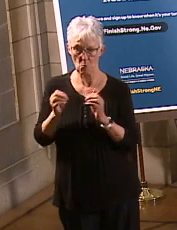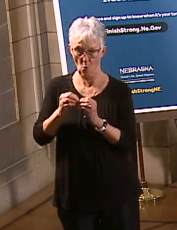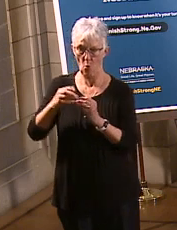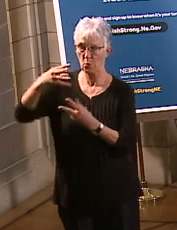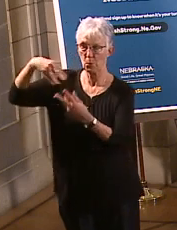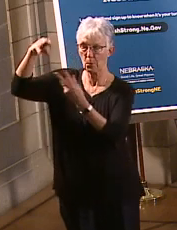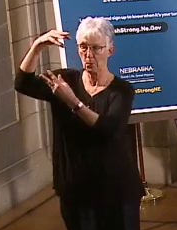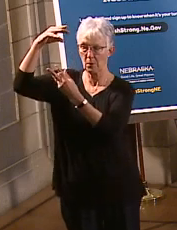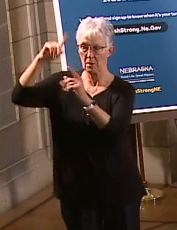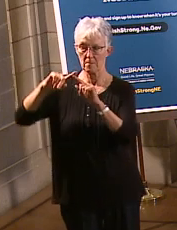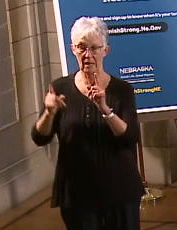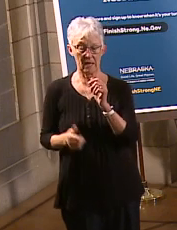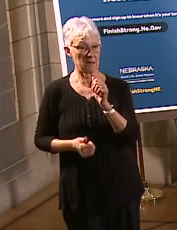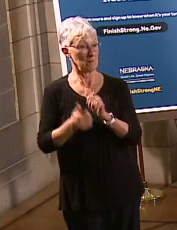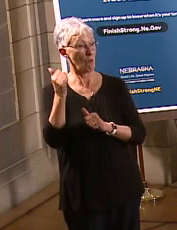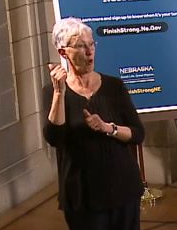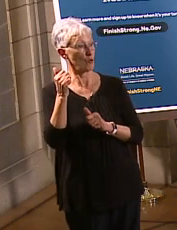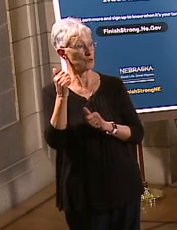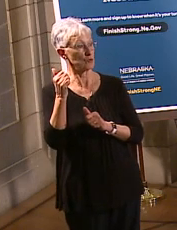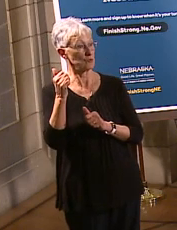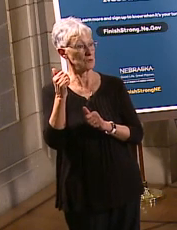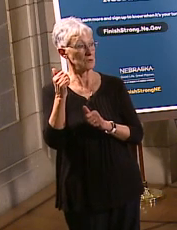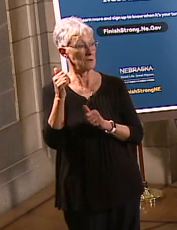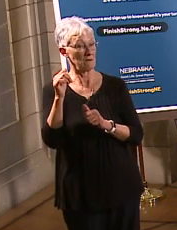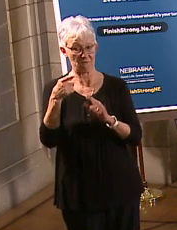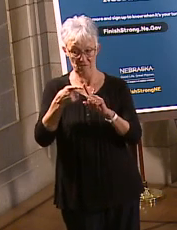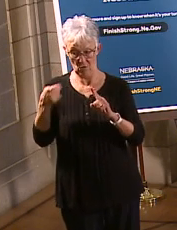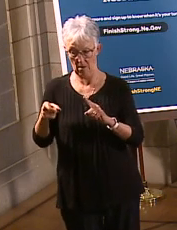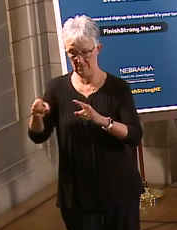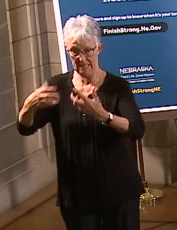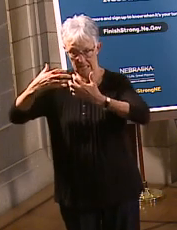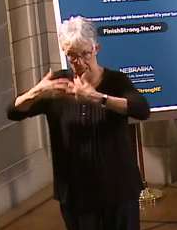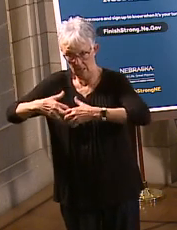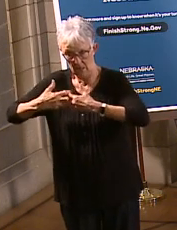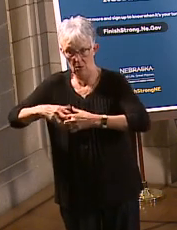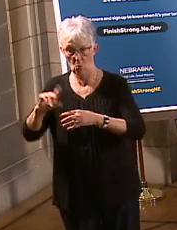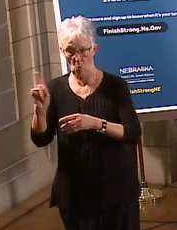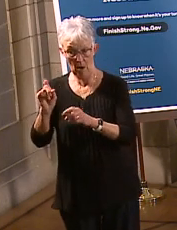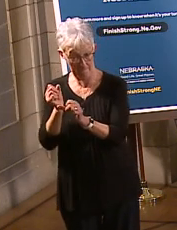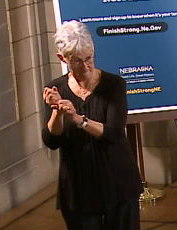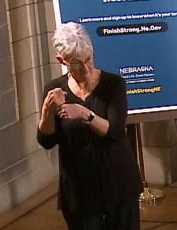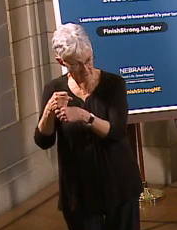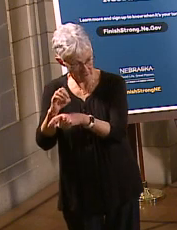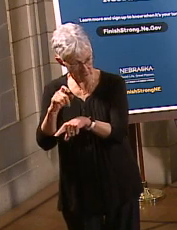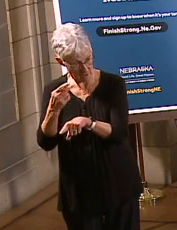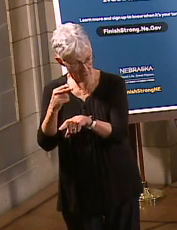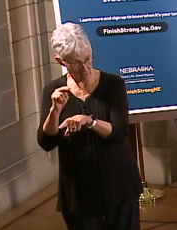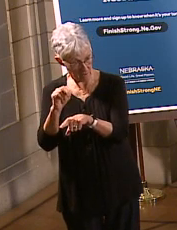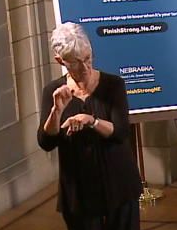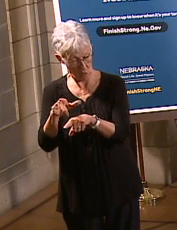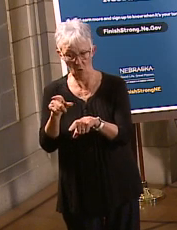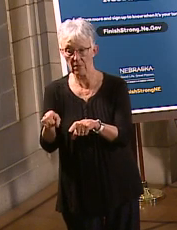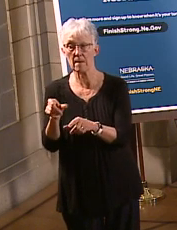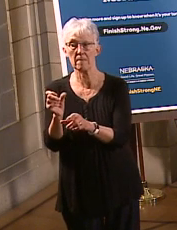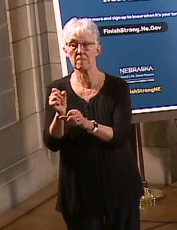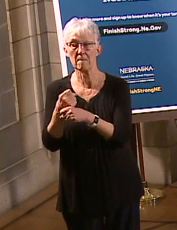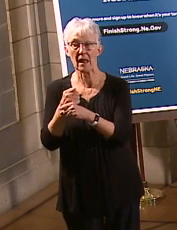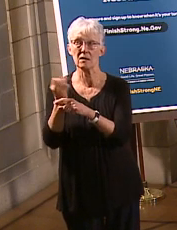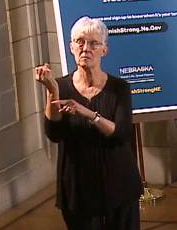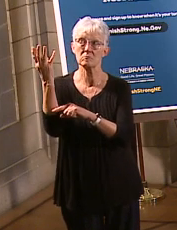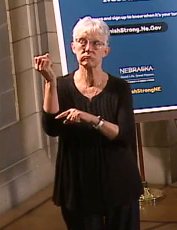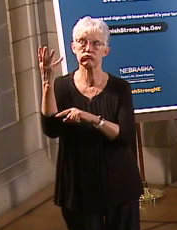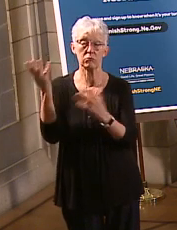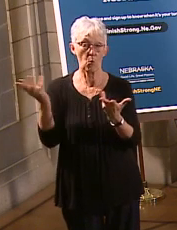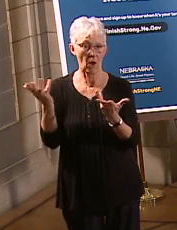main emission that we have with ethanol, as far as the actual production of ethanol, is carbon dioxide. There are